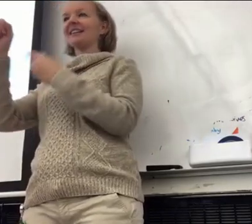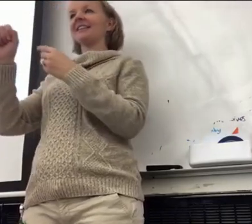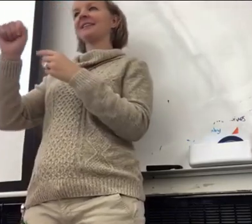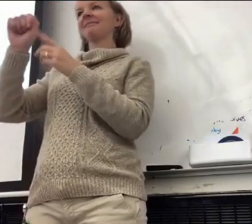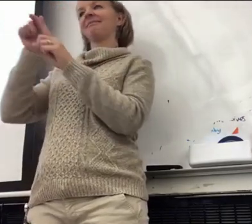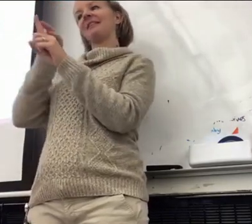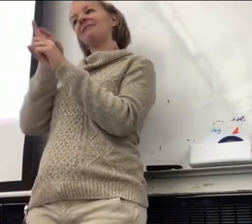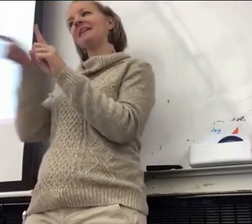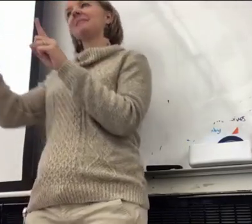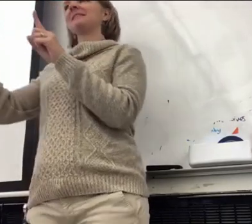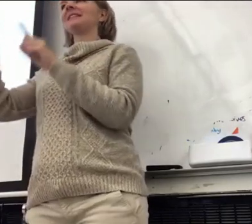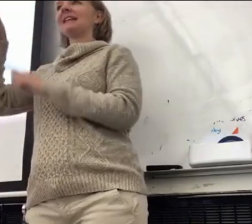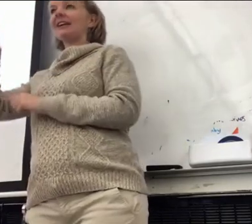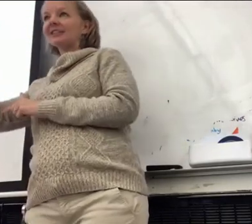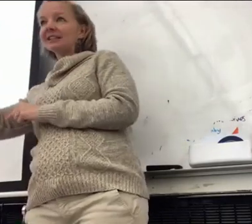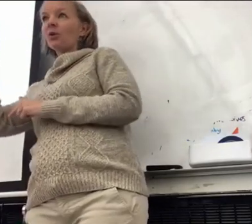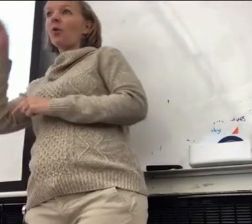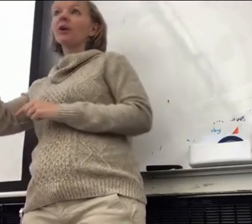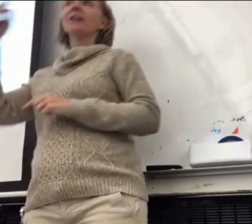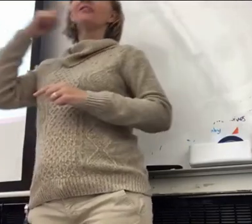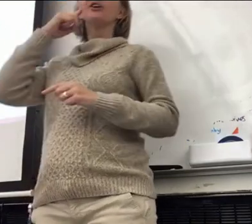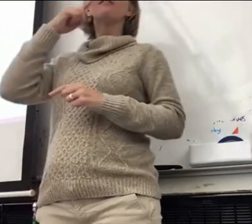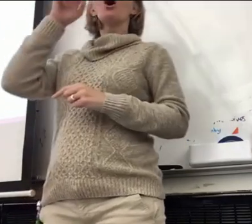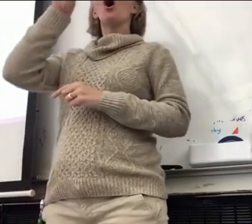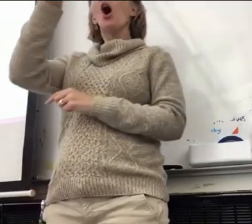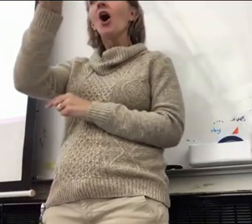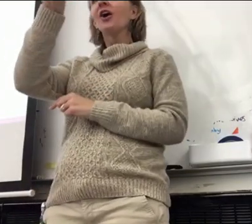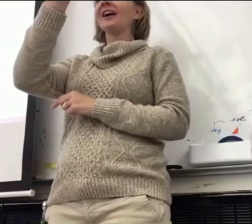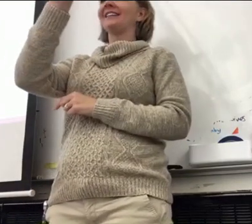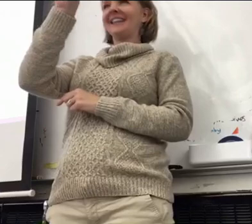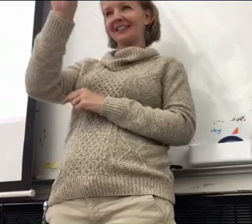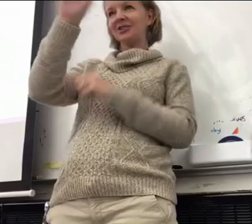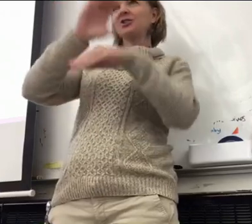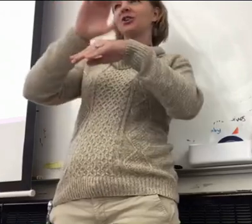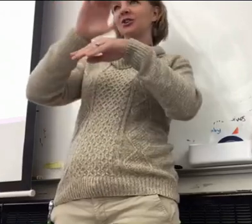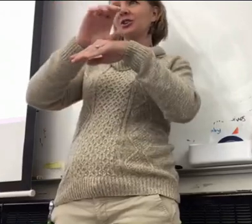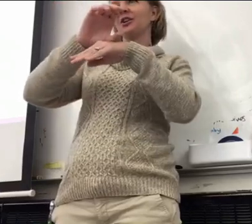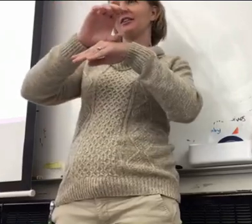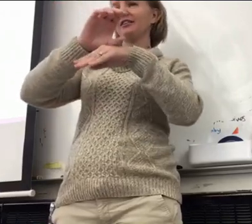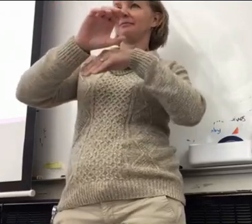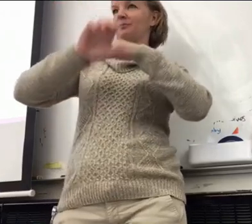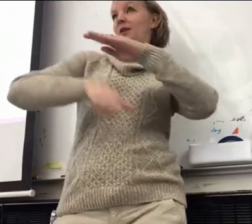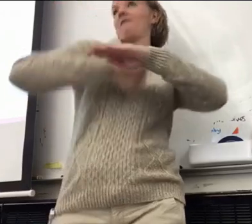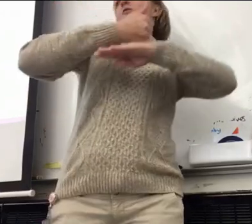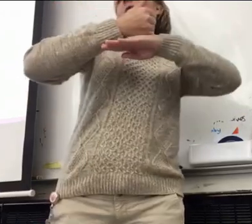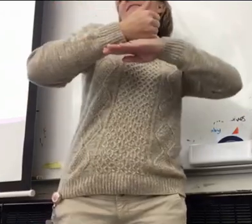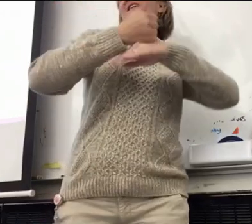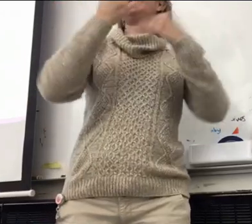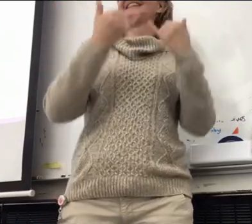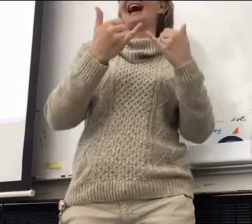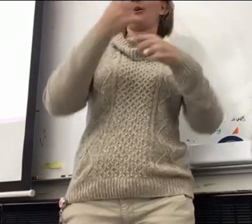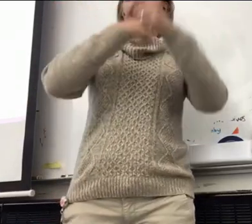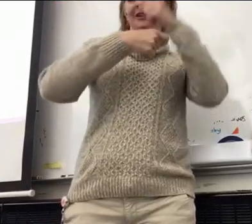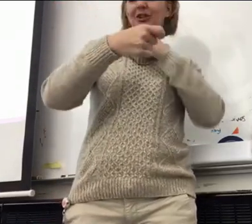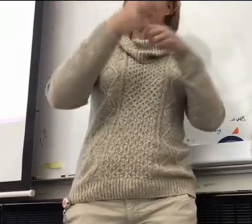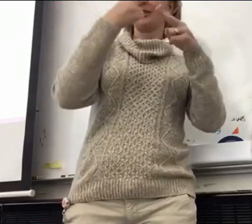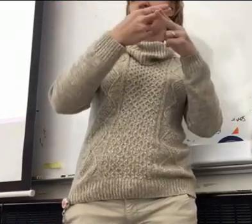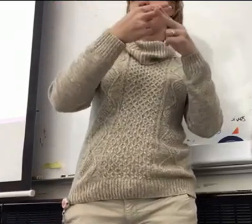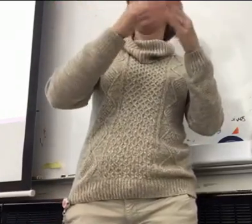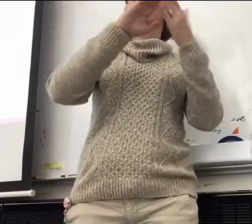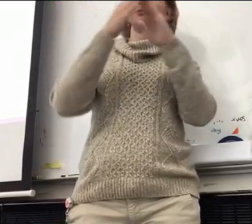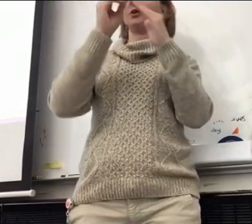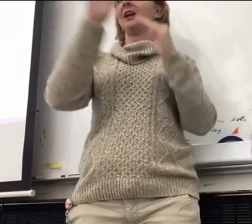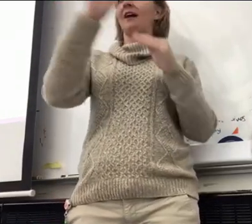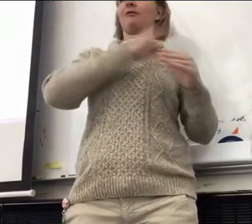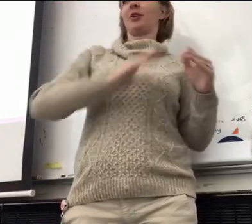Latter-day Saints, or you've ever heard of the RLDS Church, which is the Reformed Latter-day Saints, which is now called the Community of Christ.